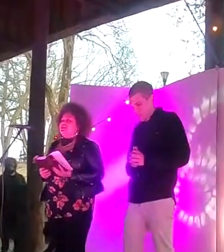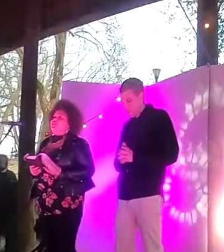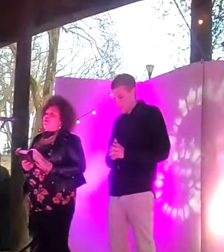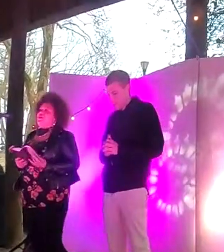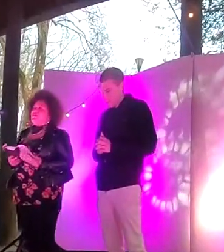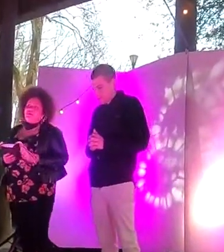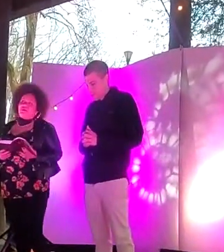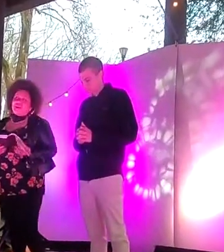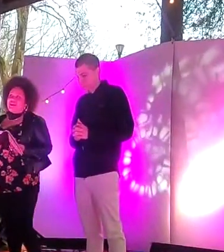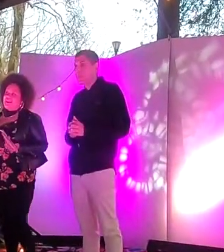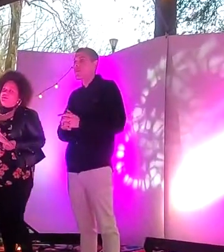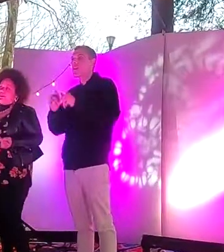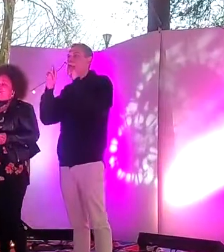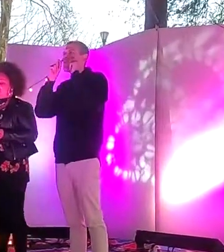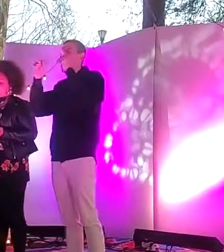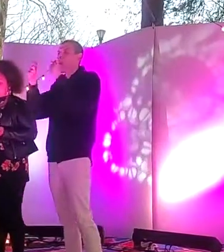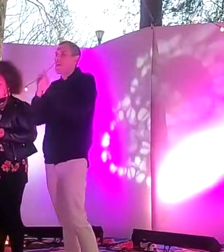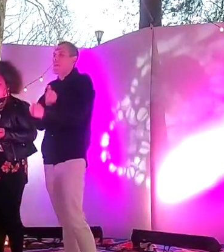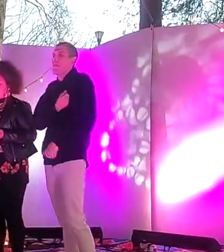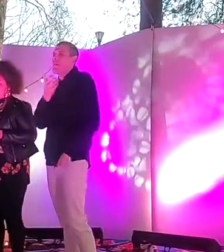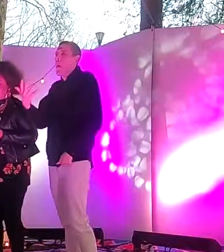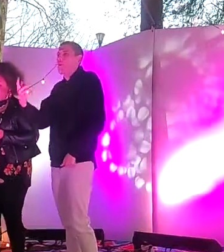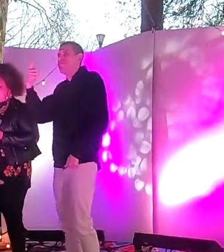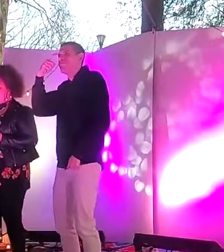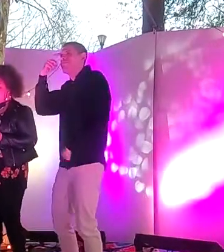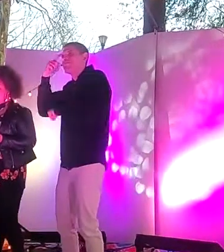Woke up with a poem in my head about you.